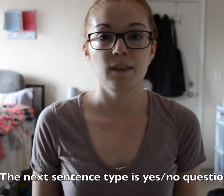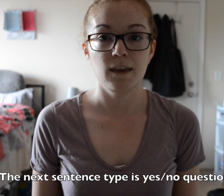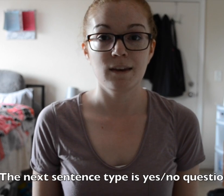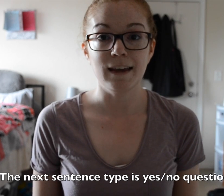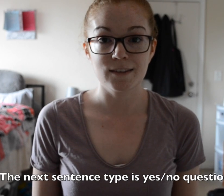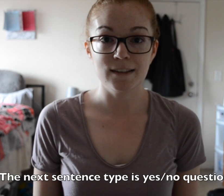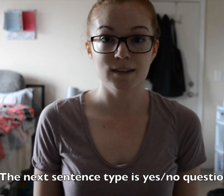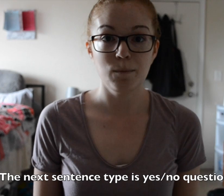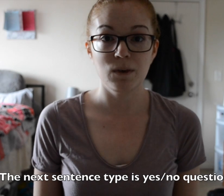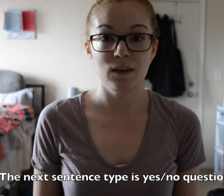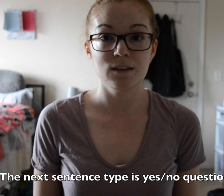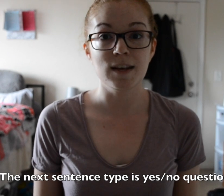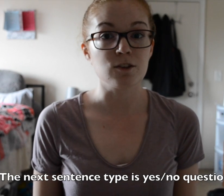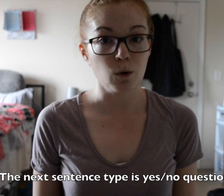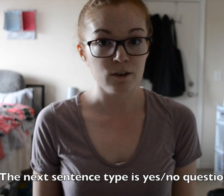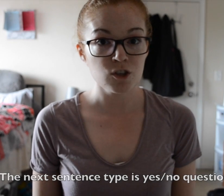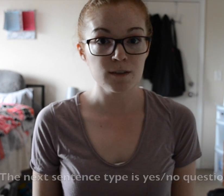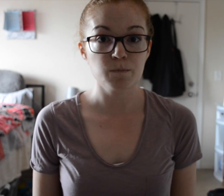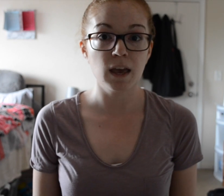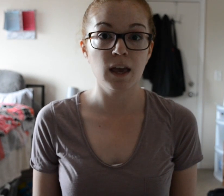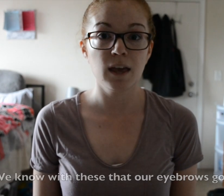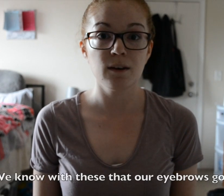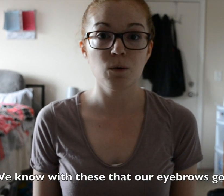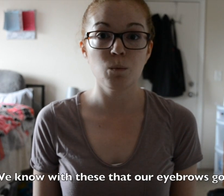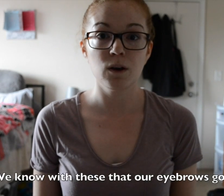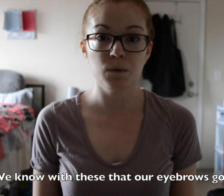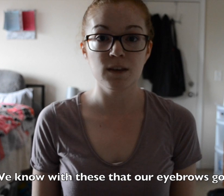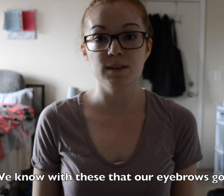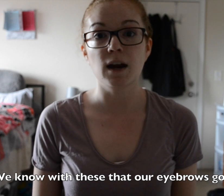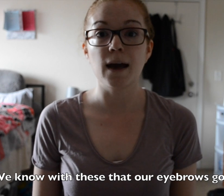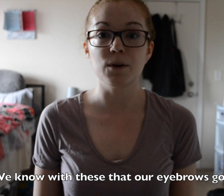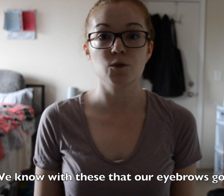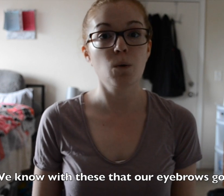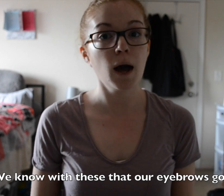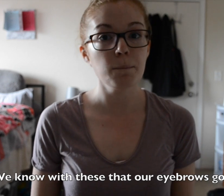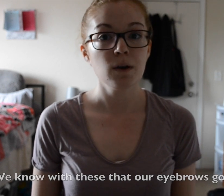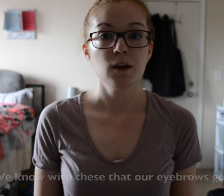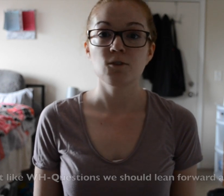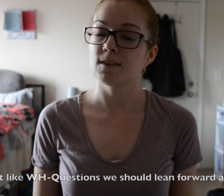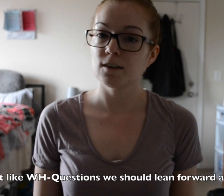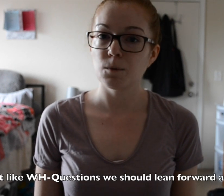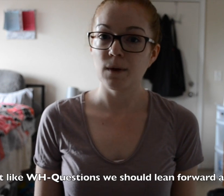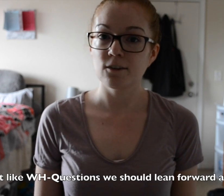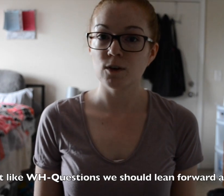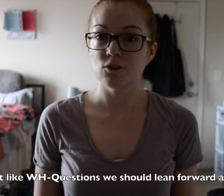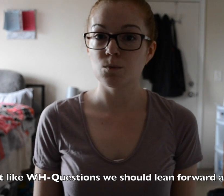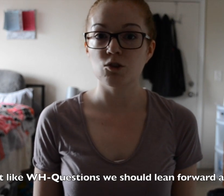The next sentence type is yes/no questions, and we know with these that our eyebrows go up. Just like WH questions, we should